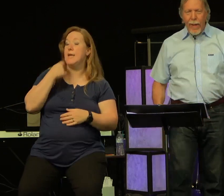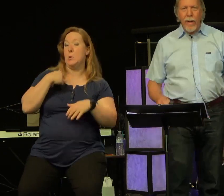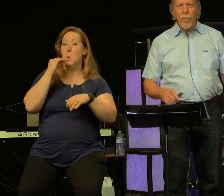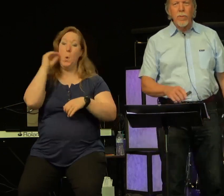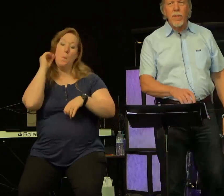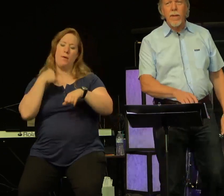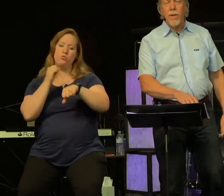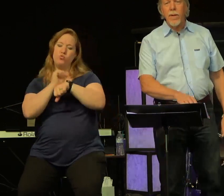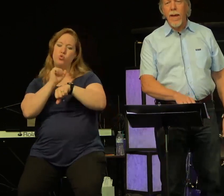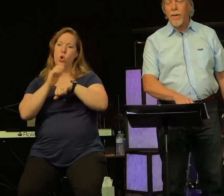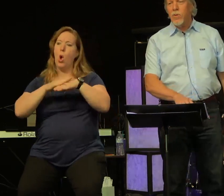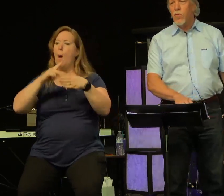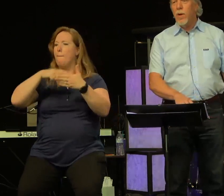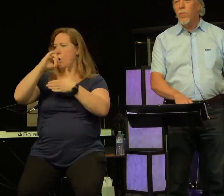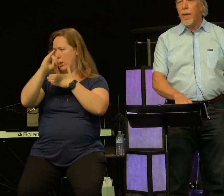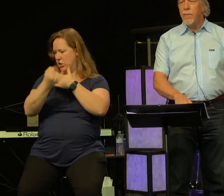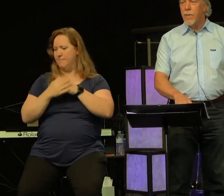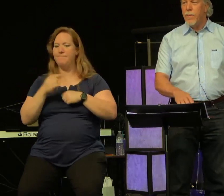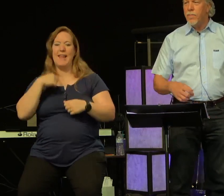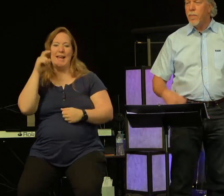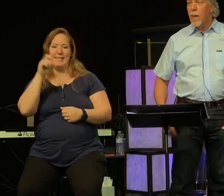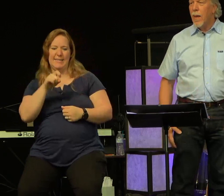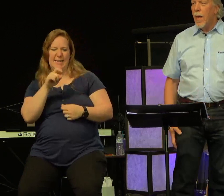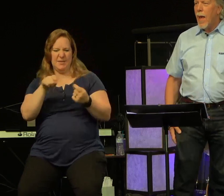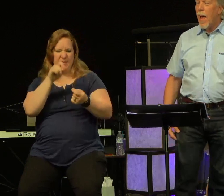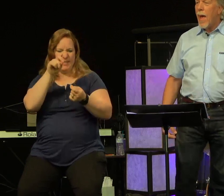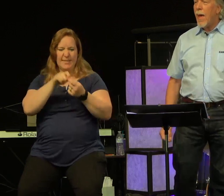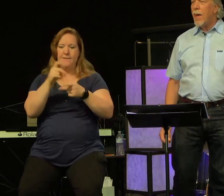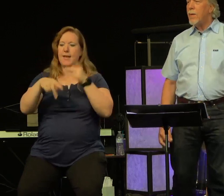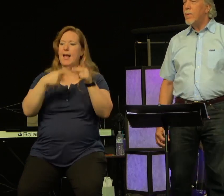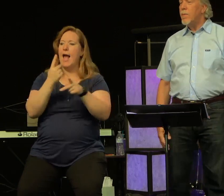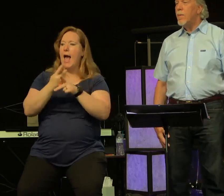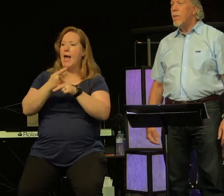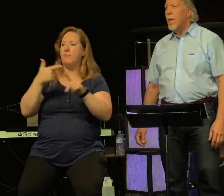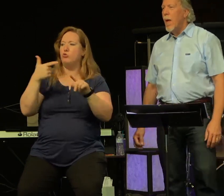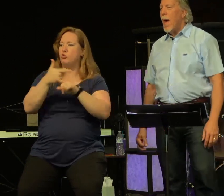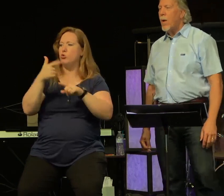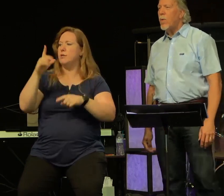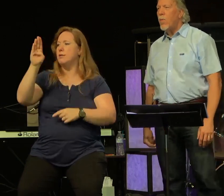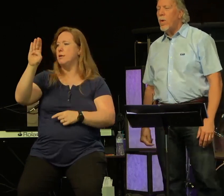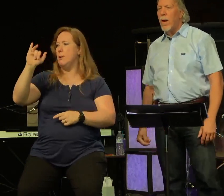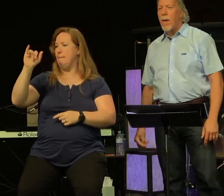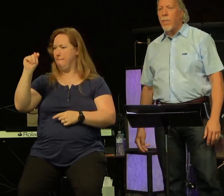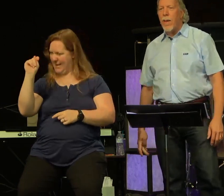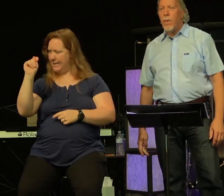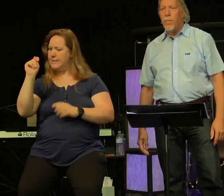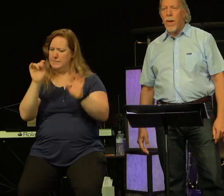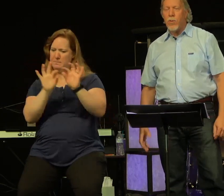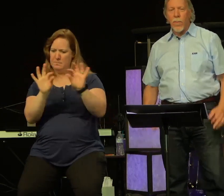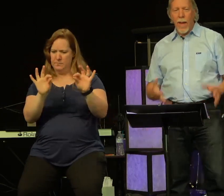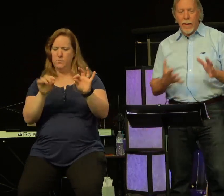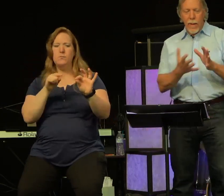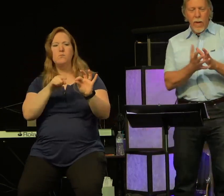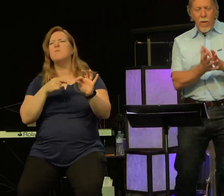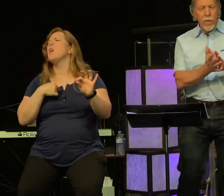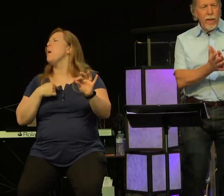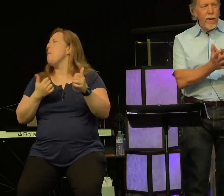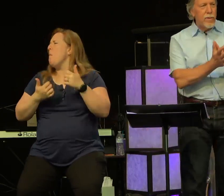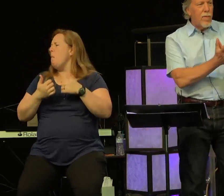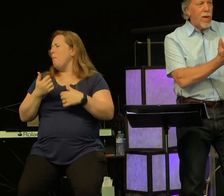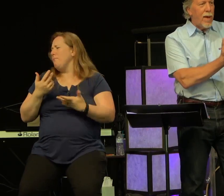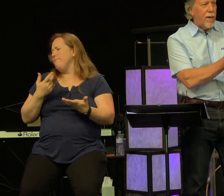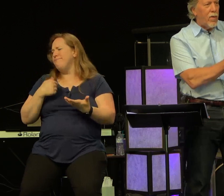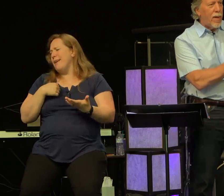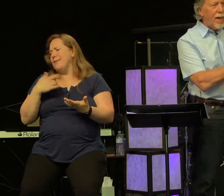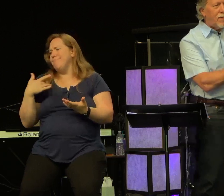I needed a particular kind of drill bit. And I don't know if you're like me, but most of my, you know, over the years